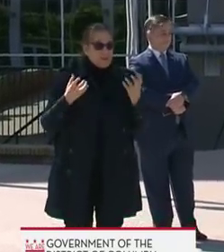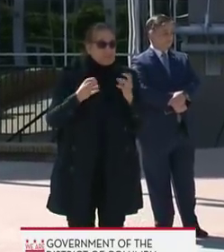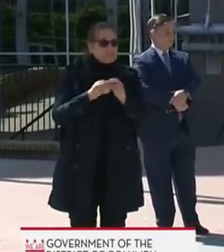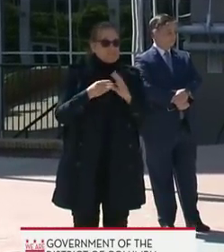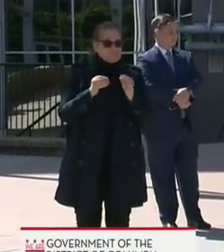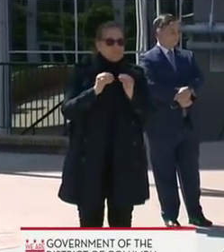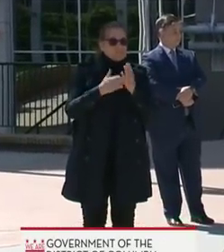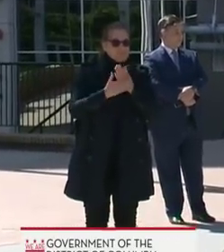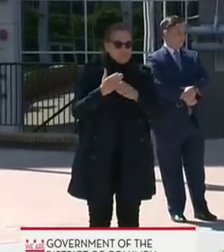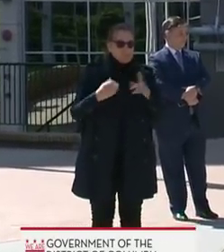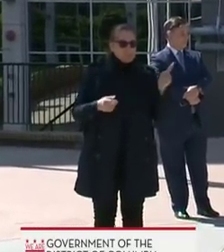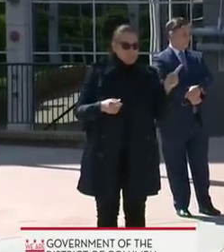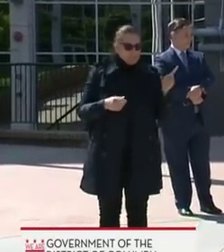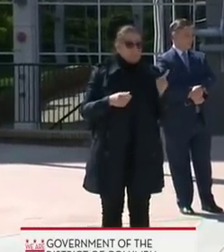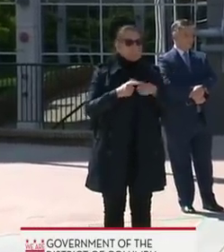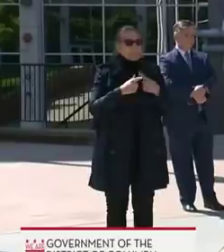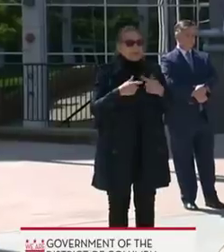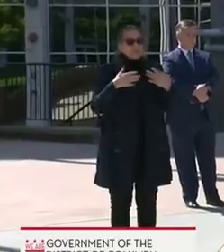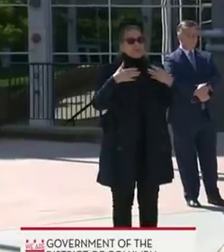questions.